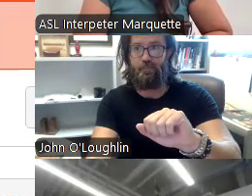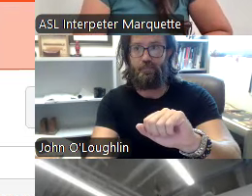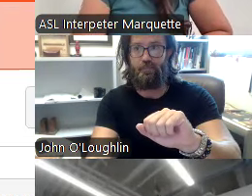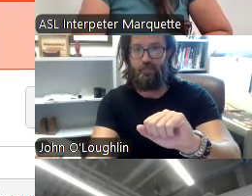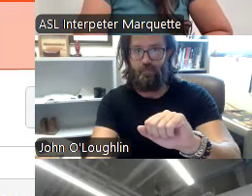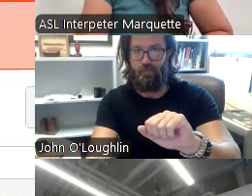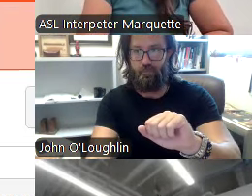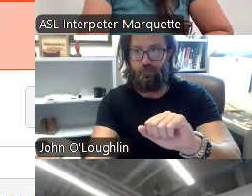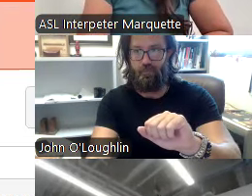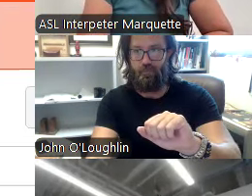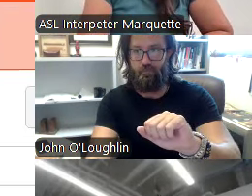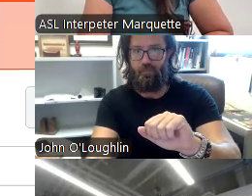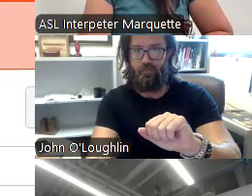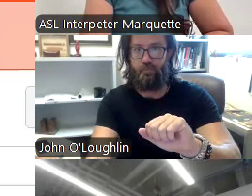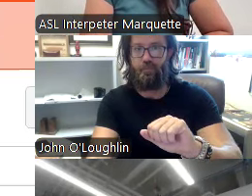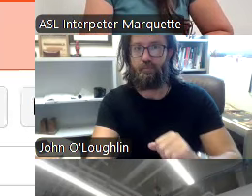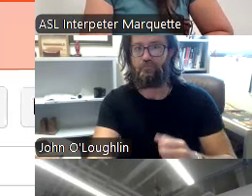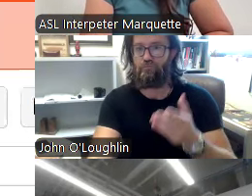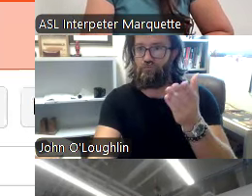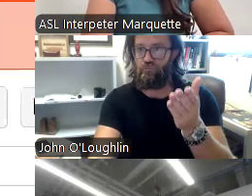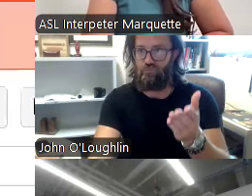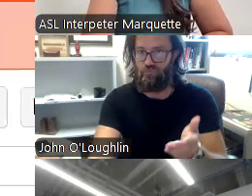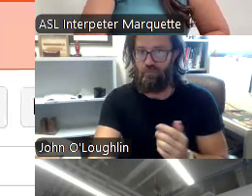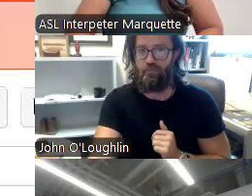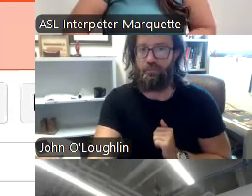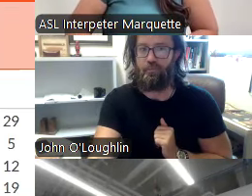So this is where to find the syllabus.